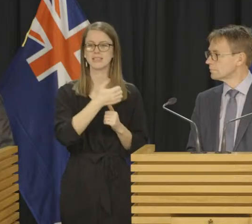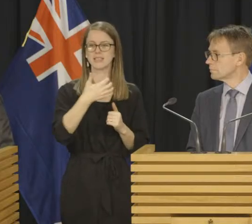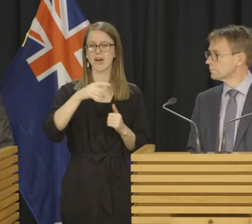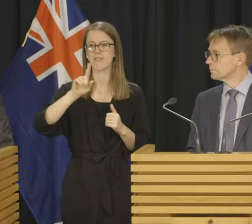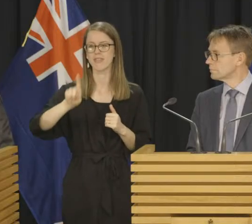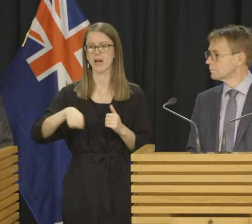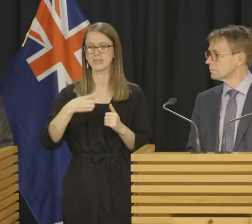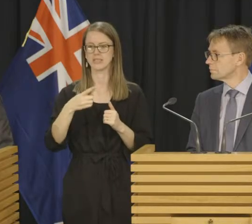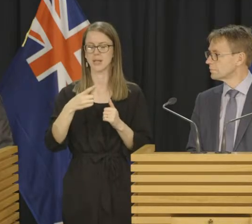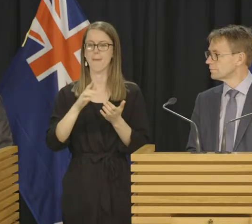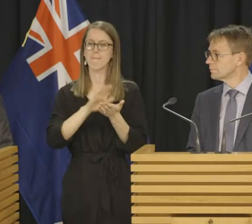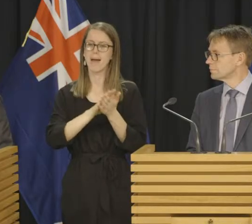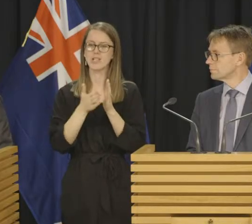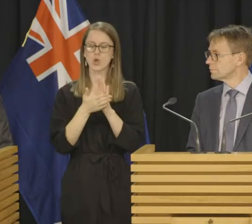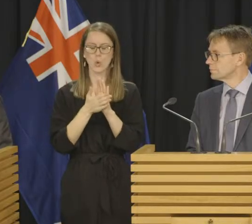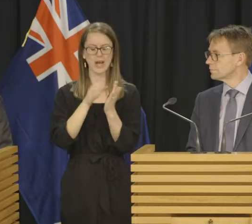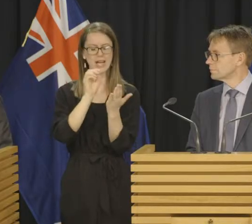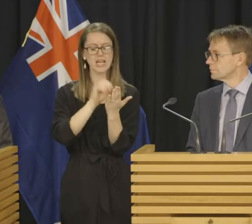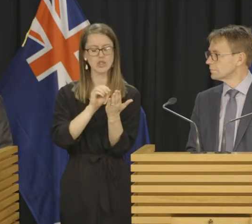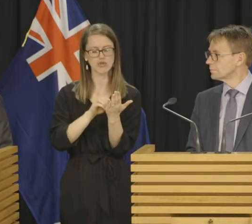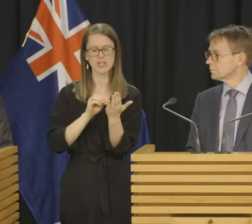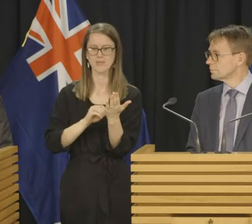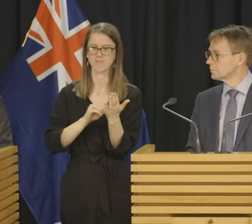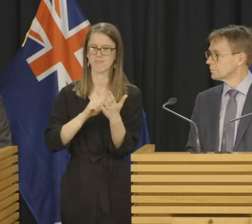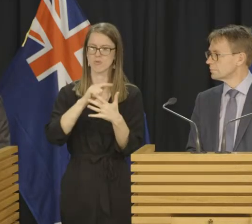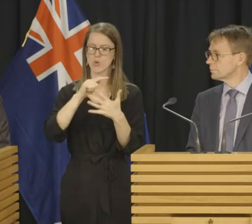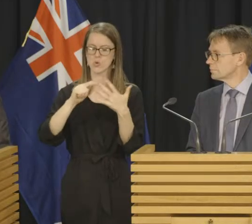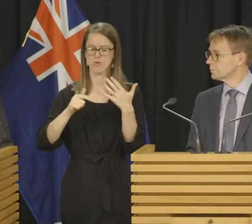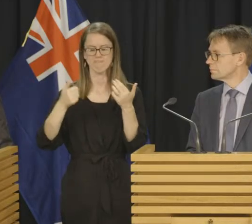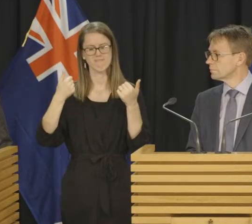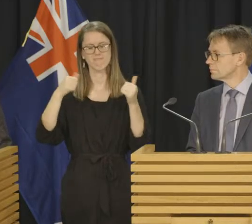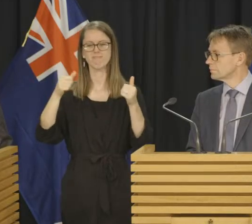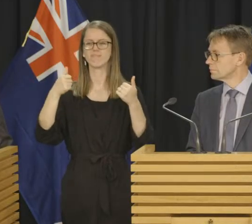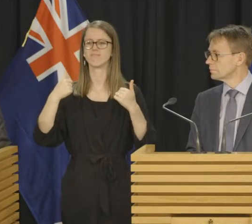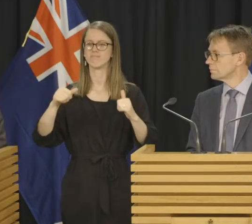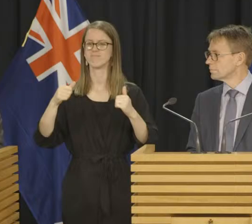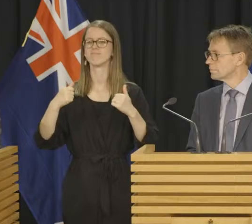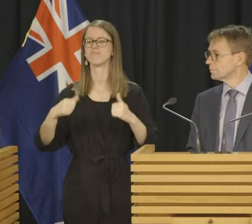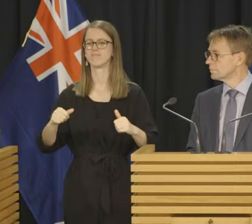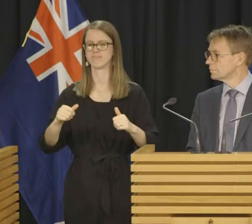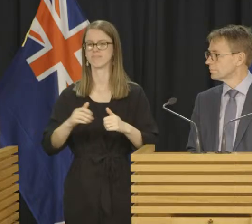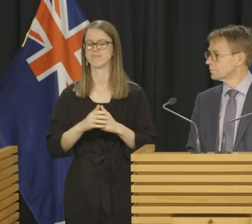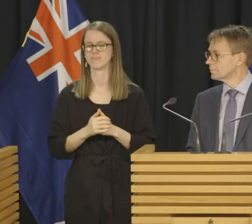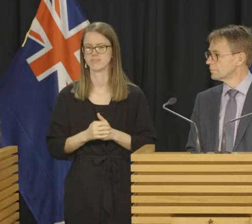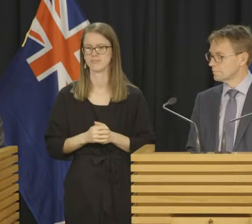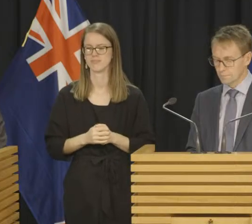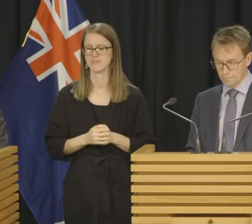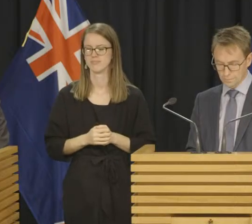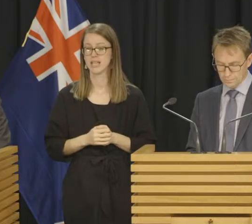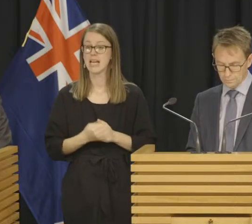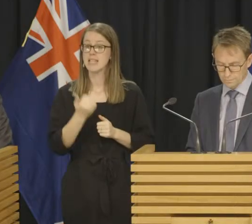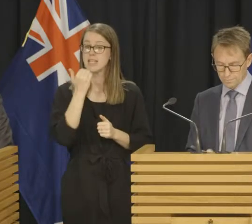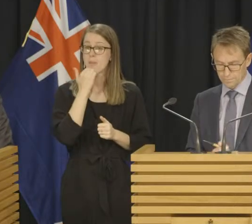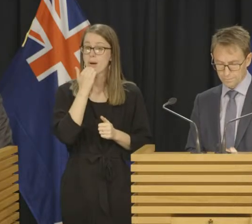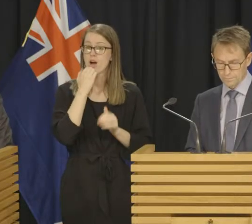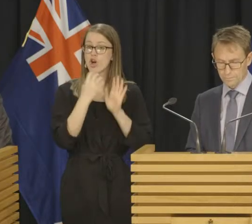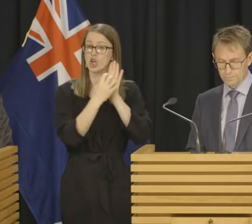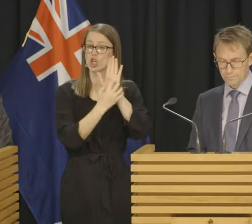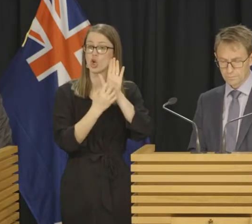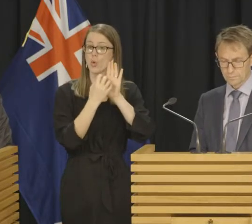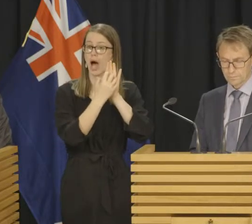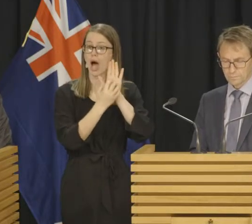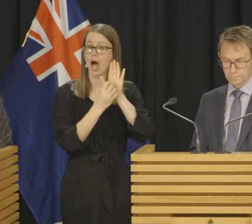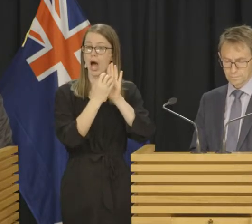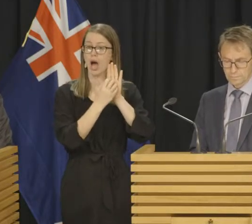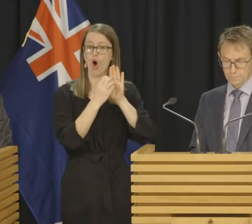65,803 manual entries. That is proving to be a very popular function. So it's good to see the number of QR codes continuing